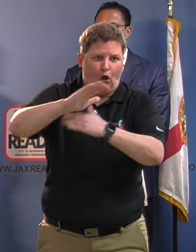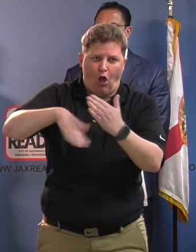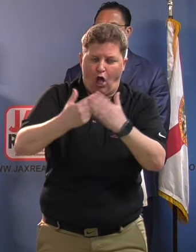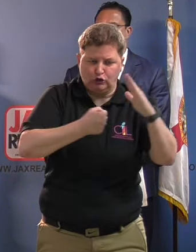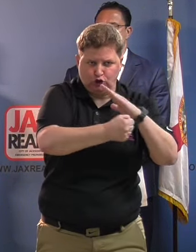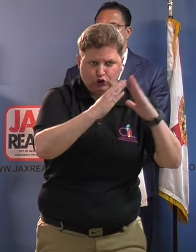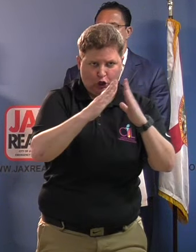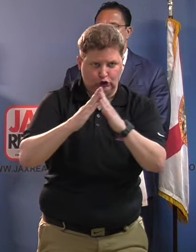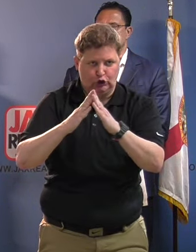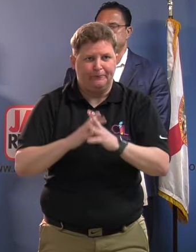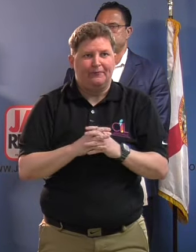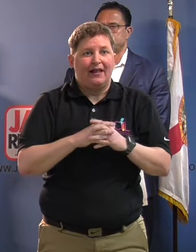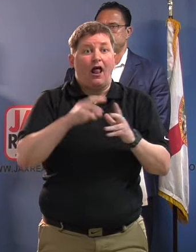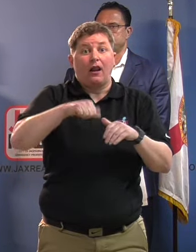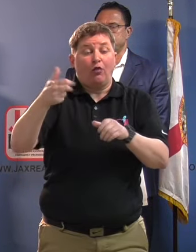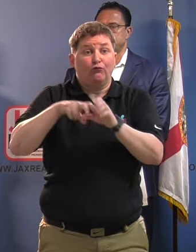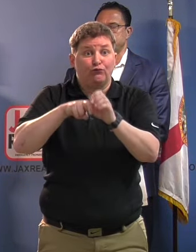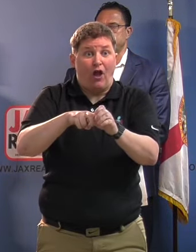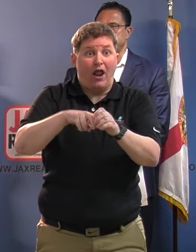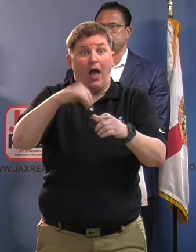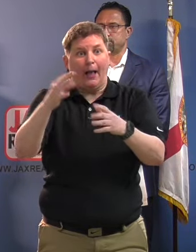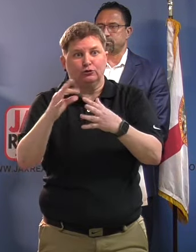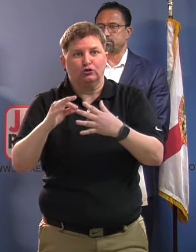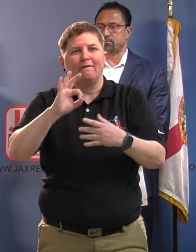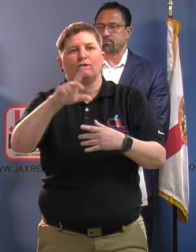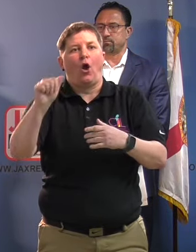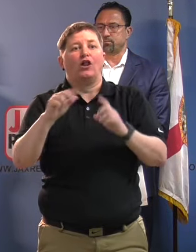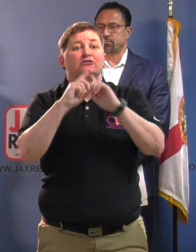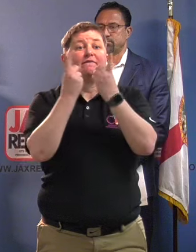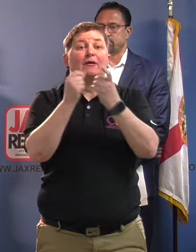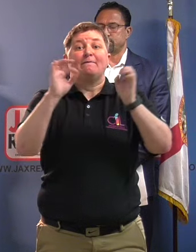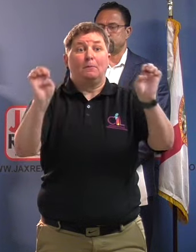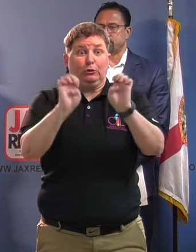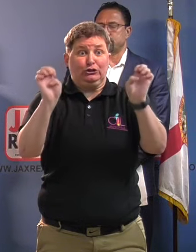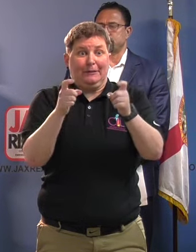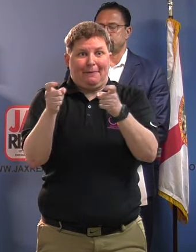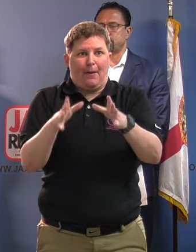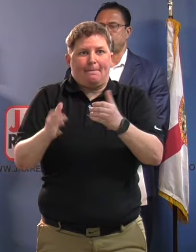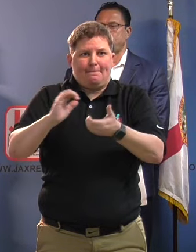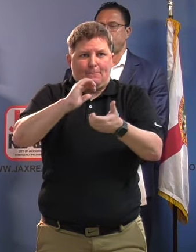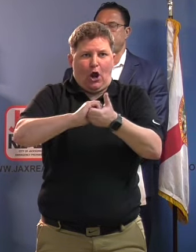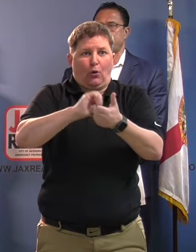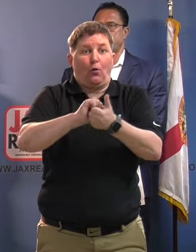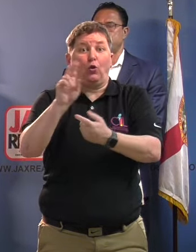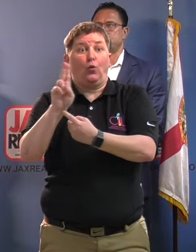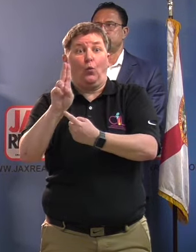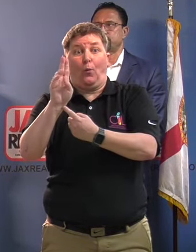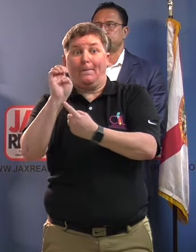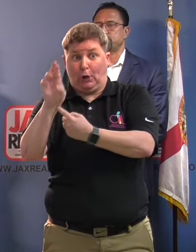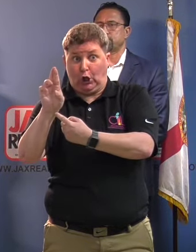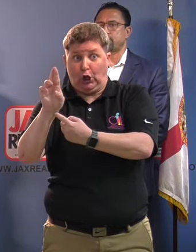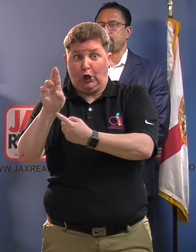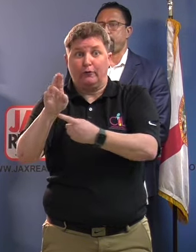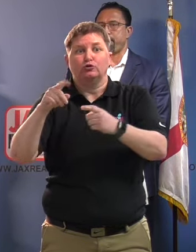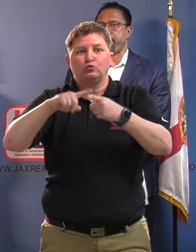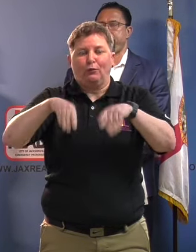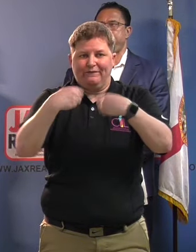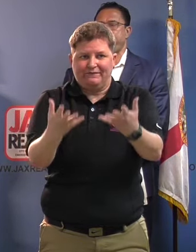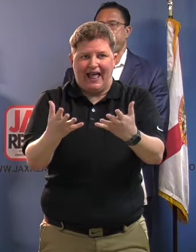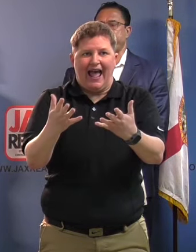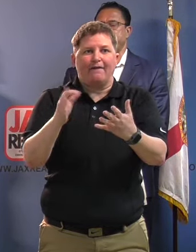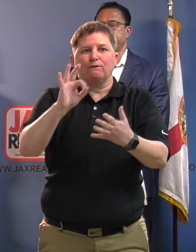ride option, if you need one, the Florida Division of Emergency Management has partnered with Uber to provide Floridians free rides to shelters in